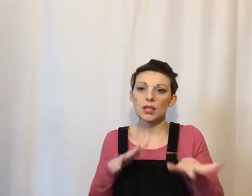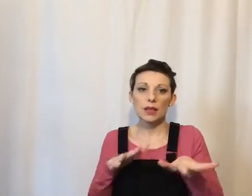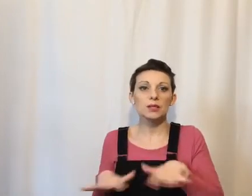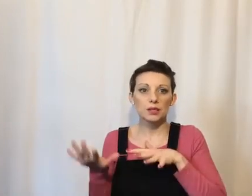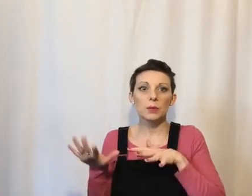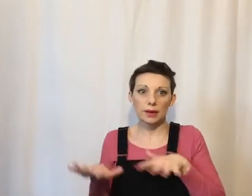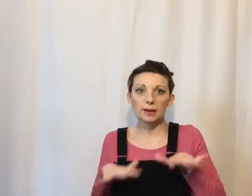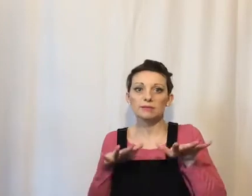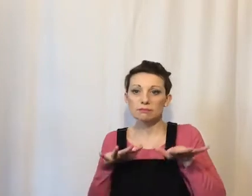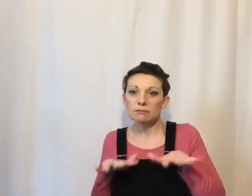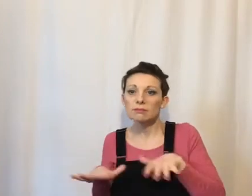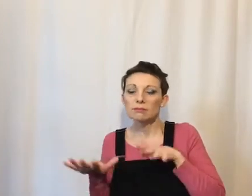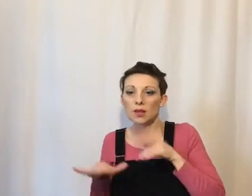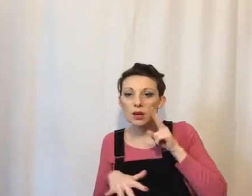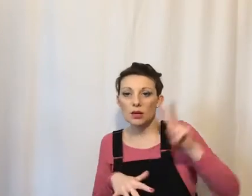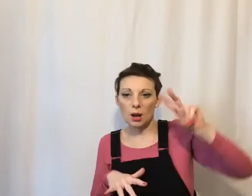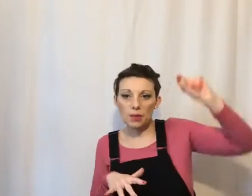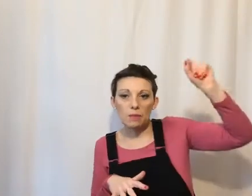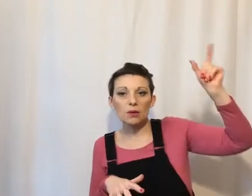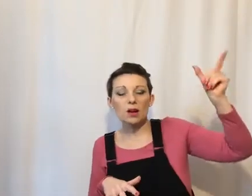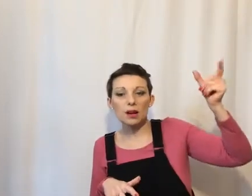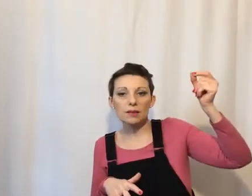That's a sway. Under the moonlight.